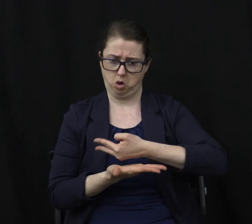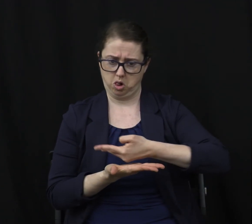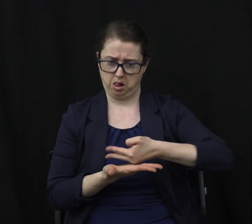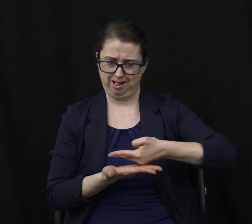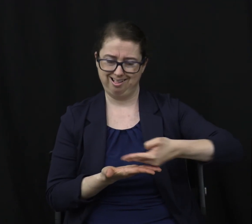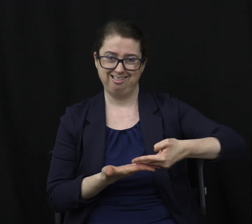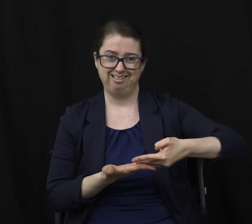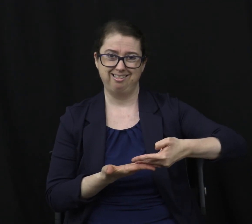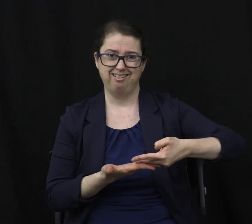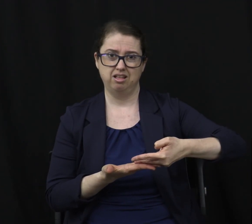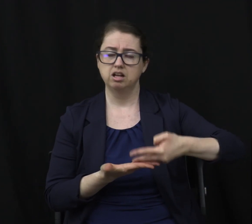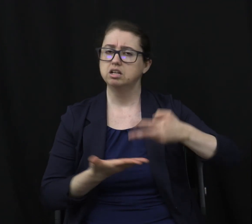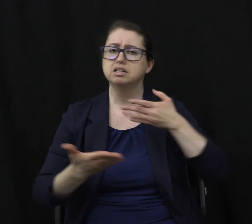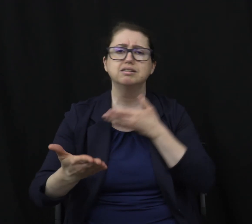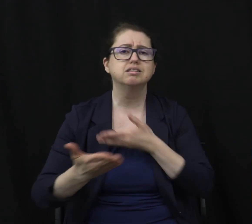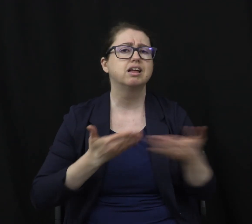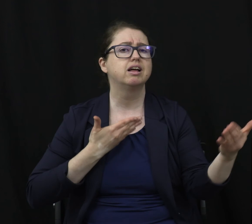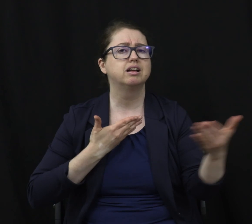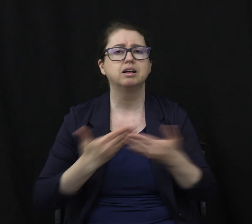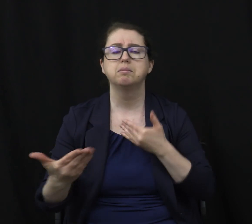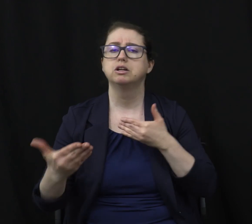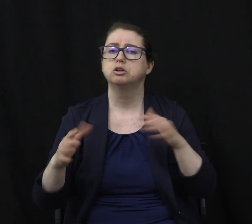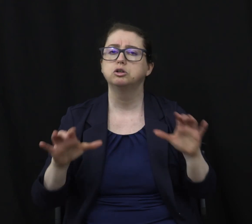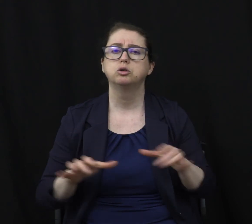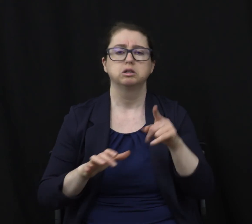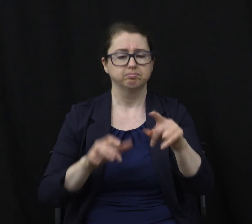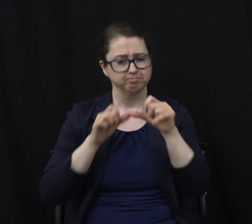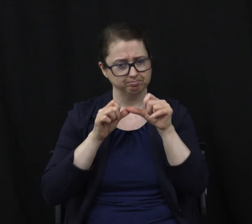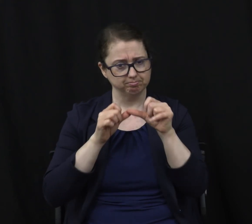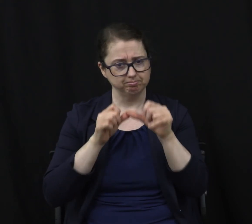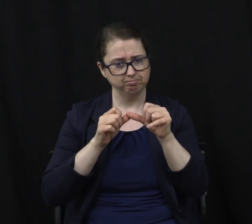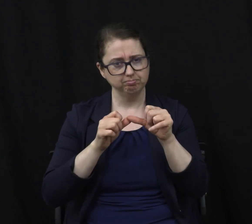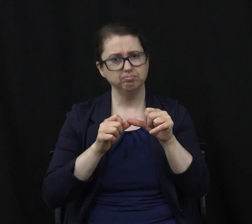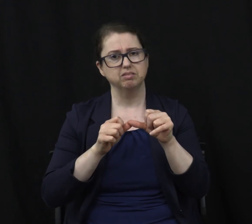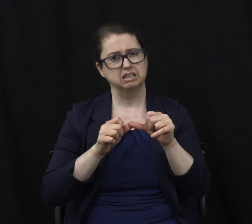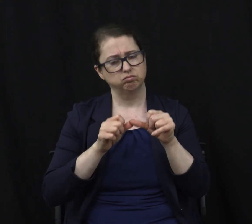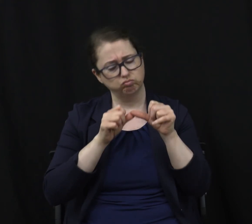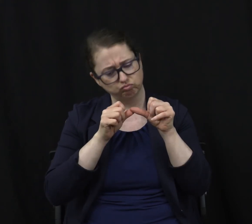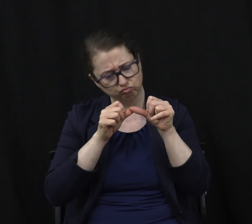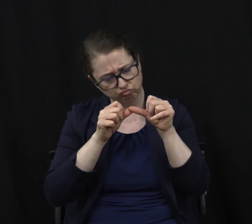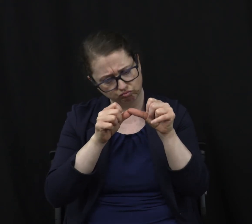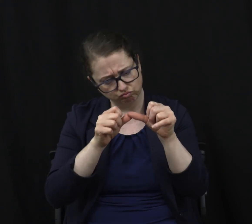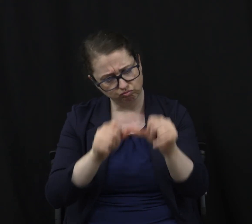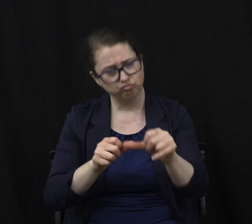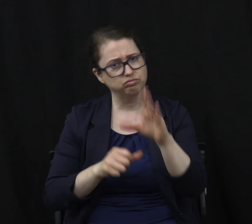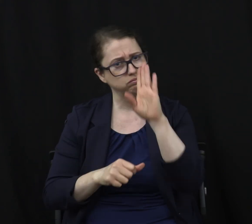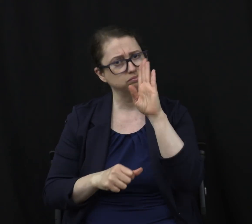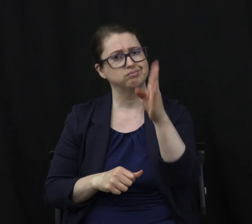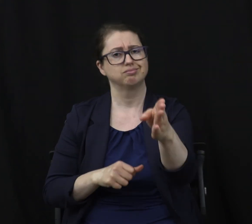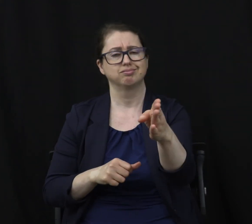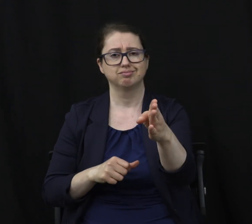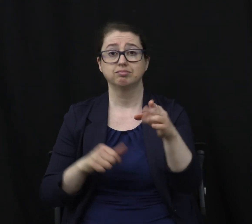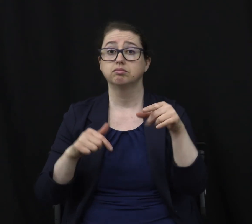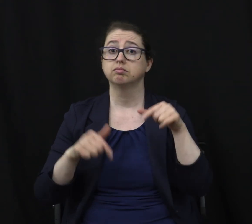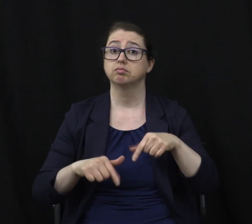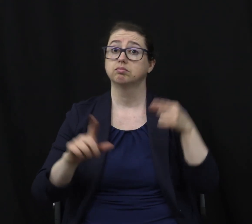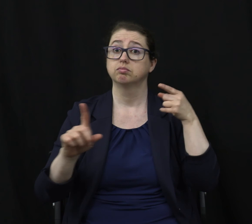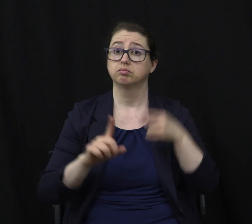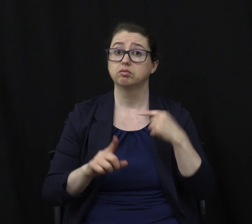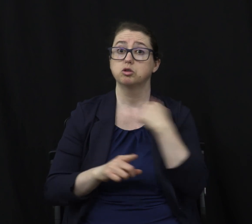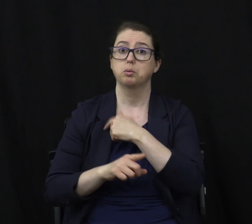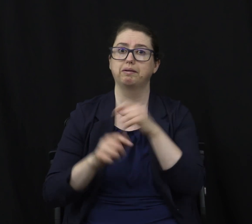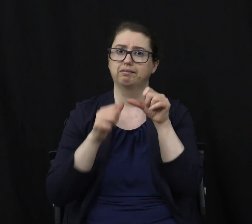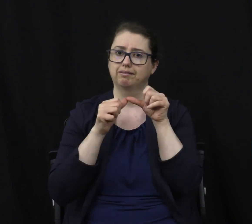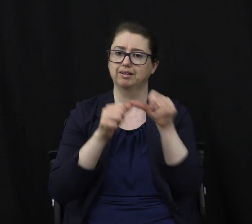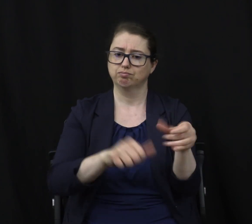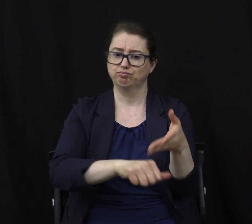you keep moving forward." Our motto for this seminar is keep moving forward. Keep